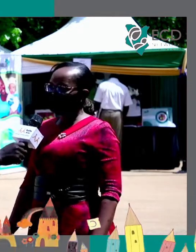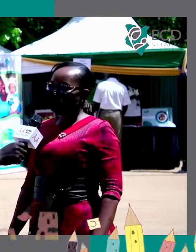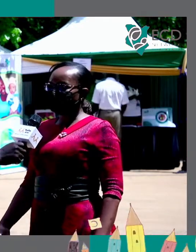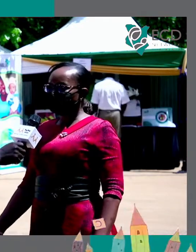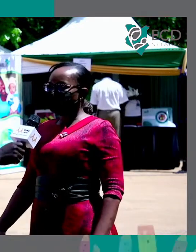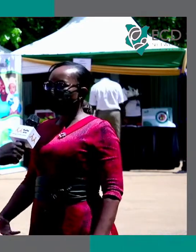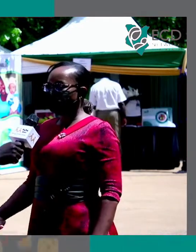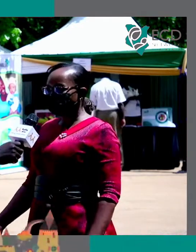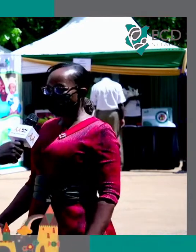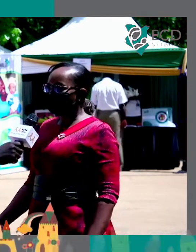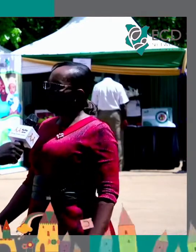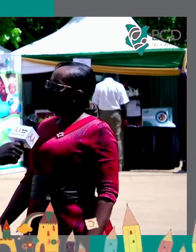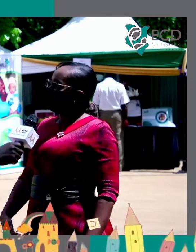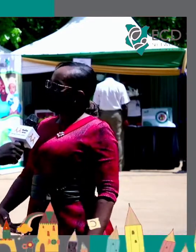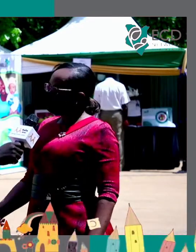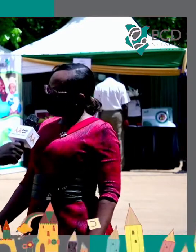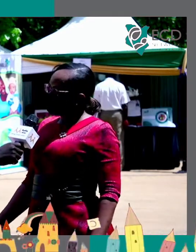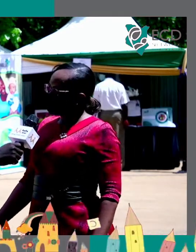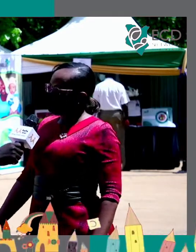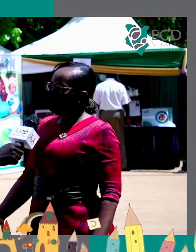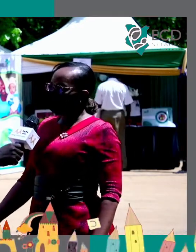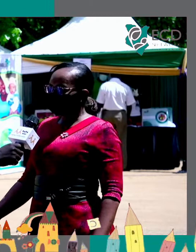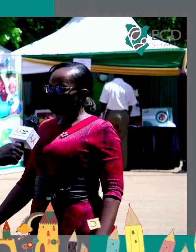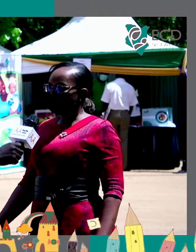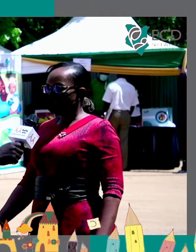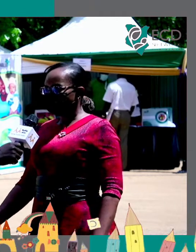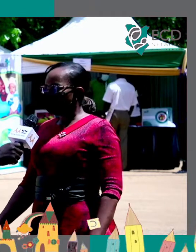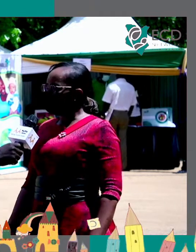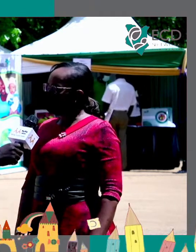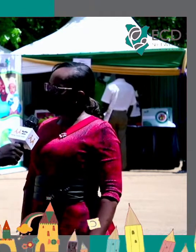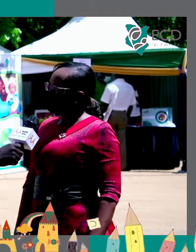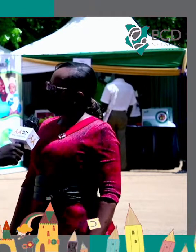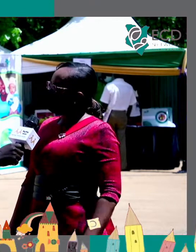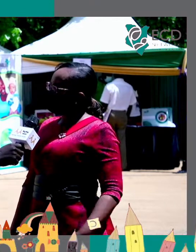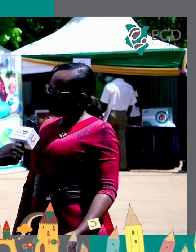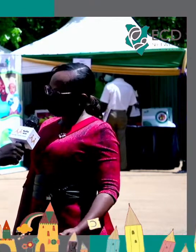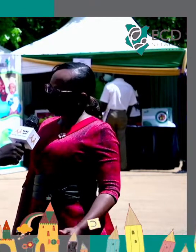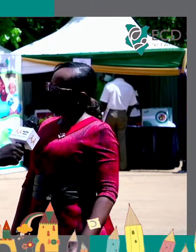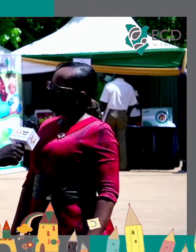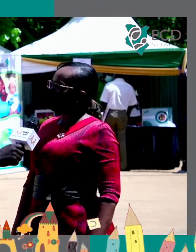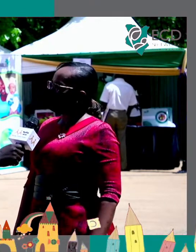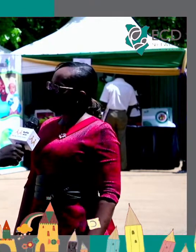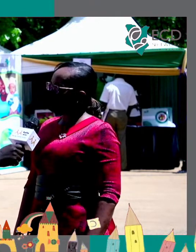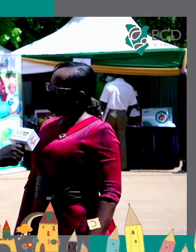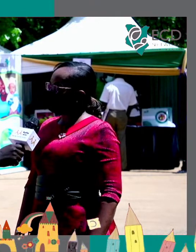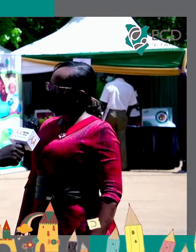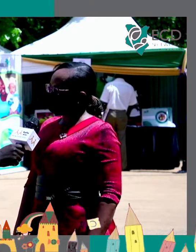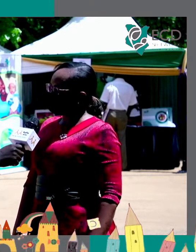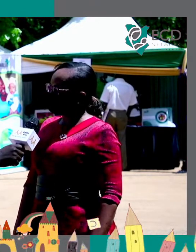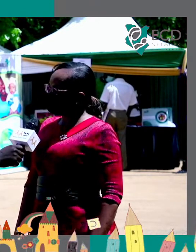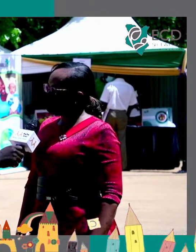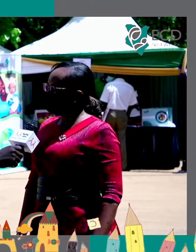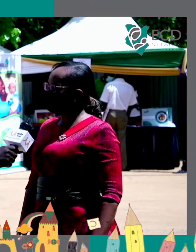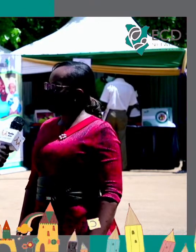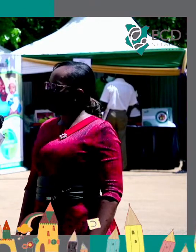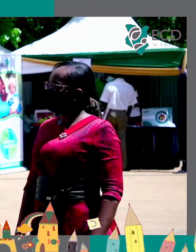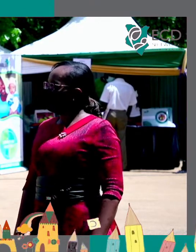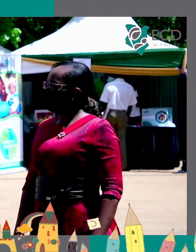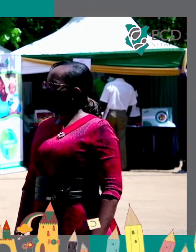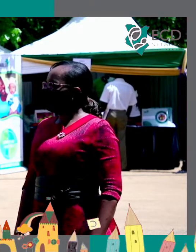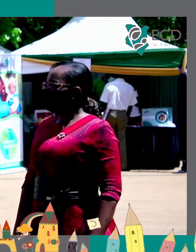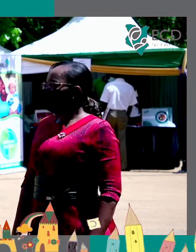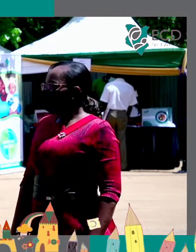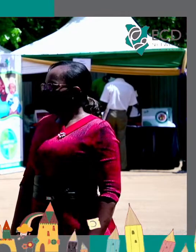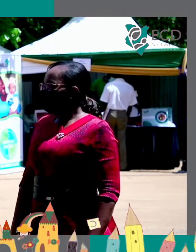pandemic, so that we're able to program services and not affect delivery of services to both babies and children. And